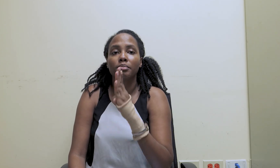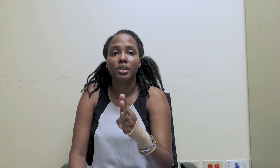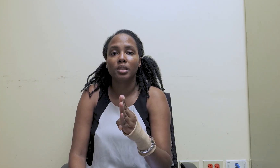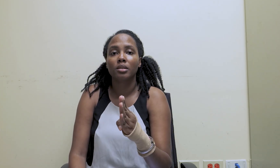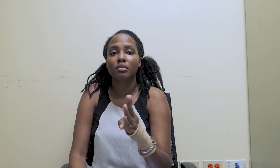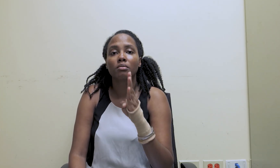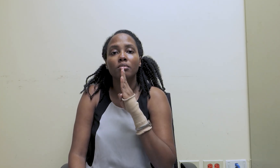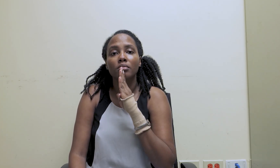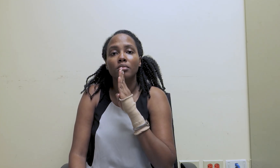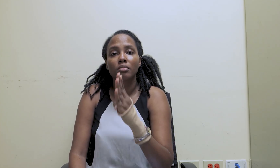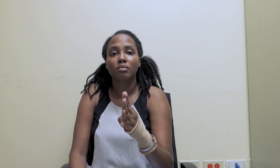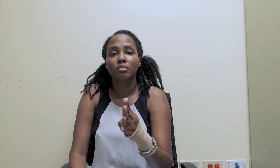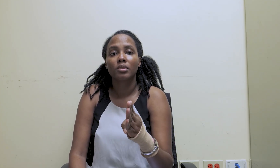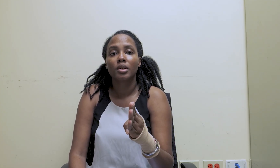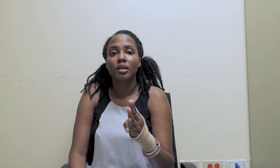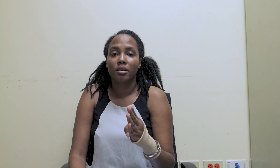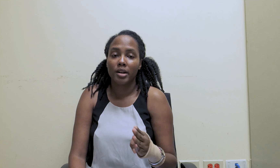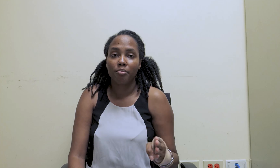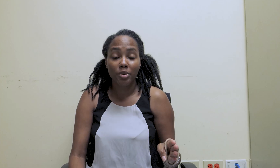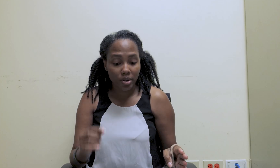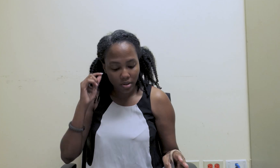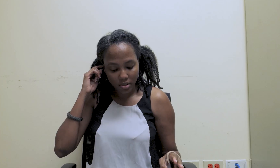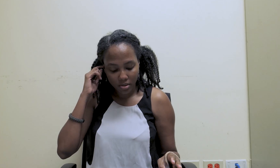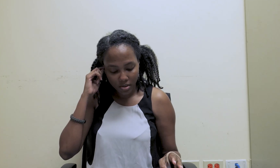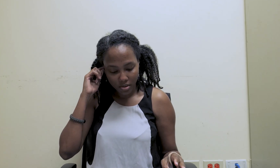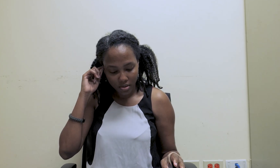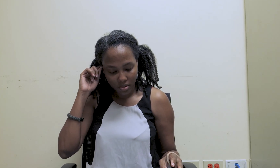B. All right, miracles.